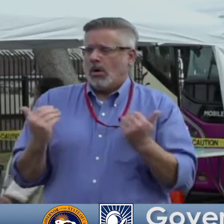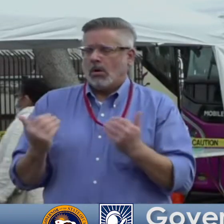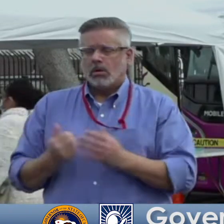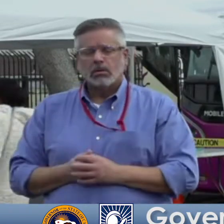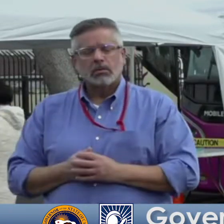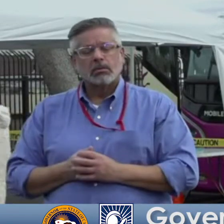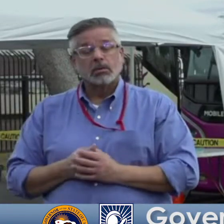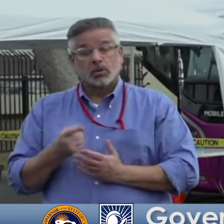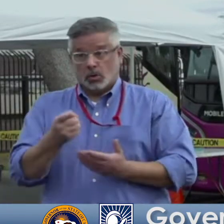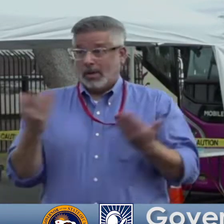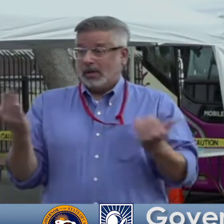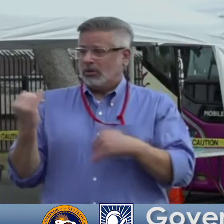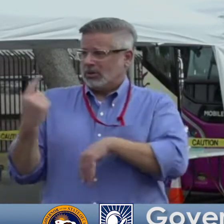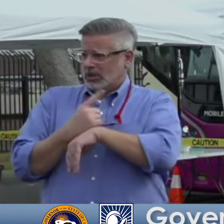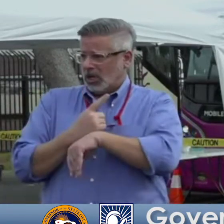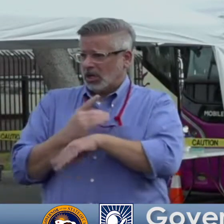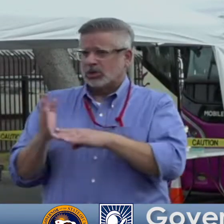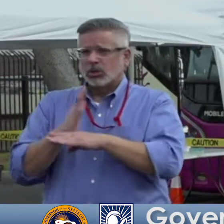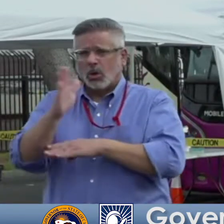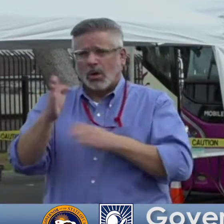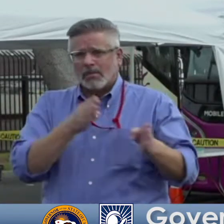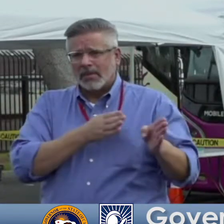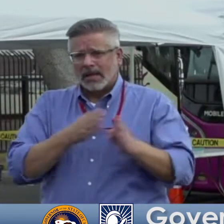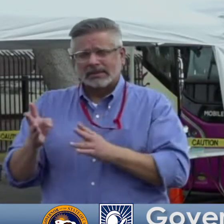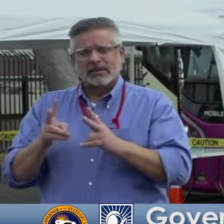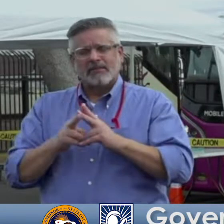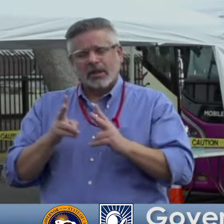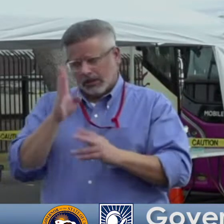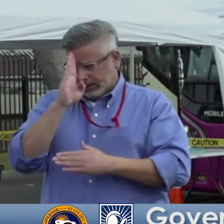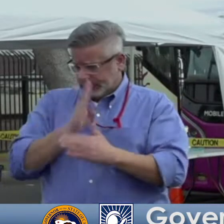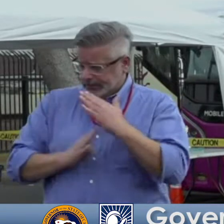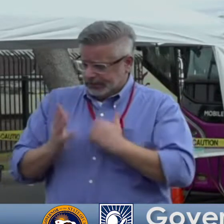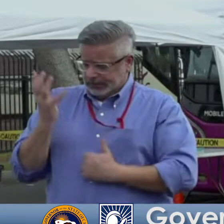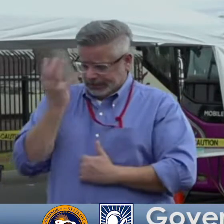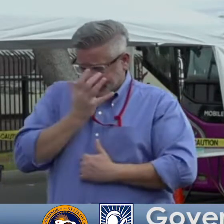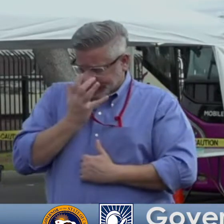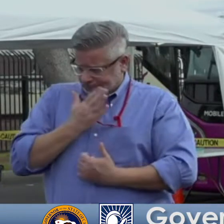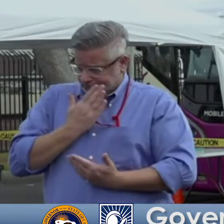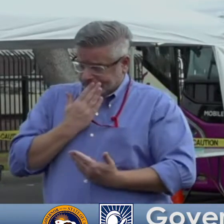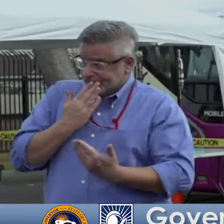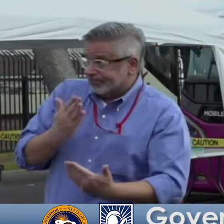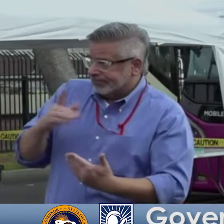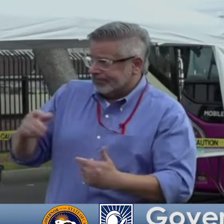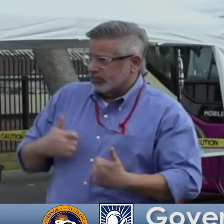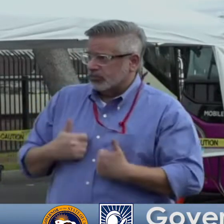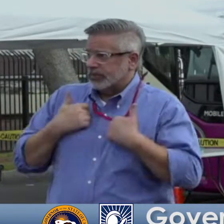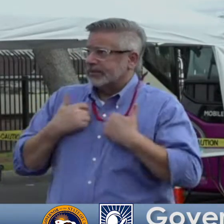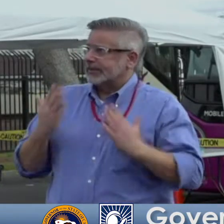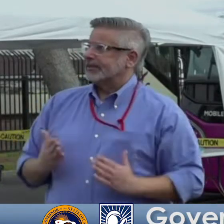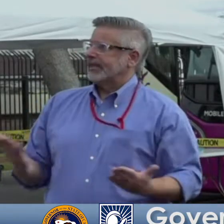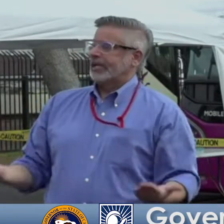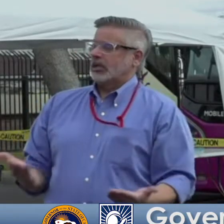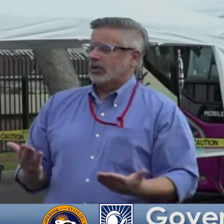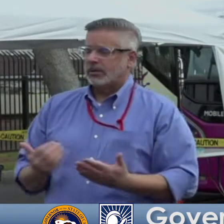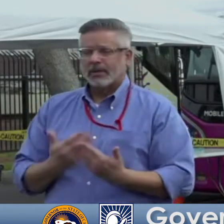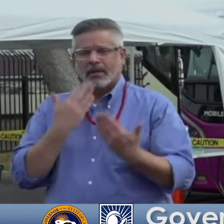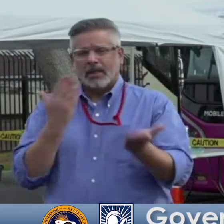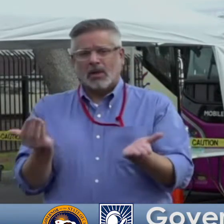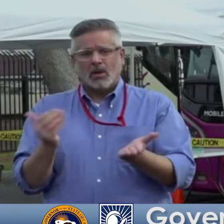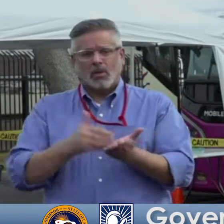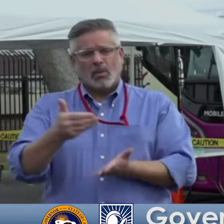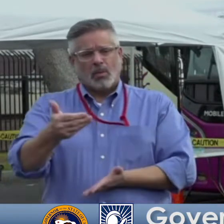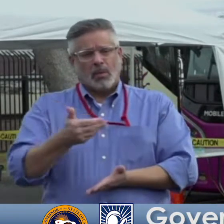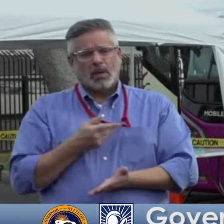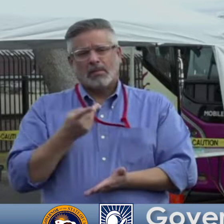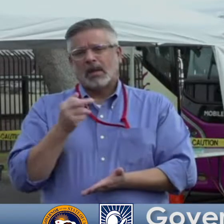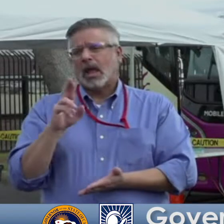Just the fact that you're here today to share your plans is very humbling and gratifying to the residents of Paramount. Thank you again, and welcome